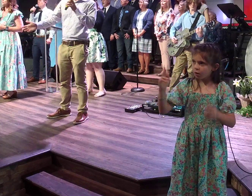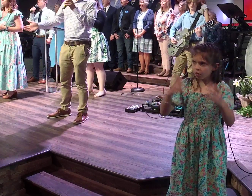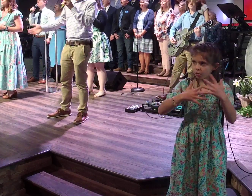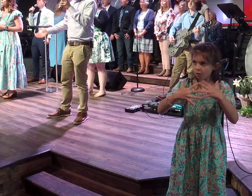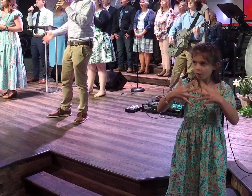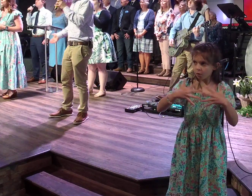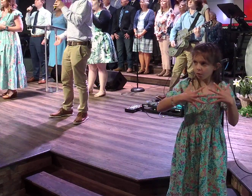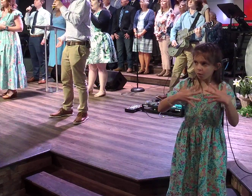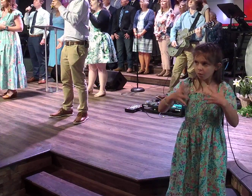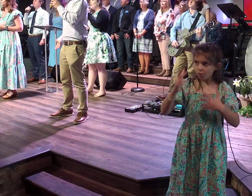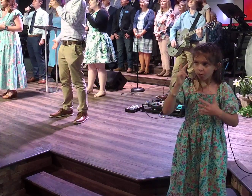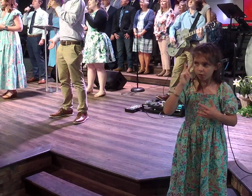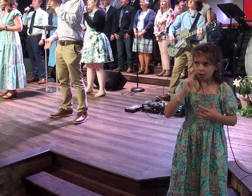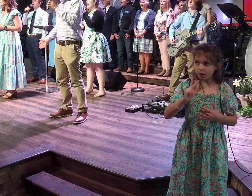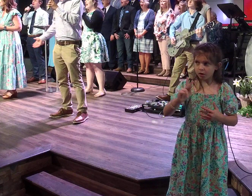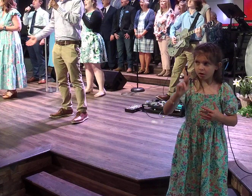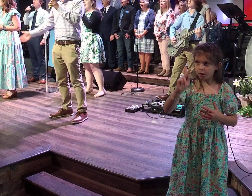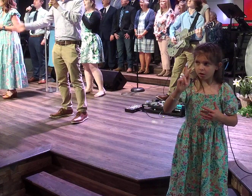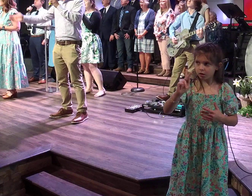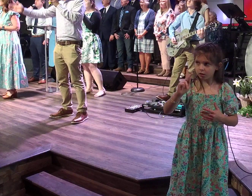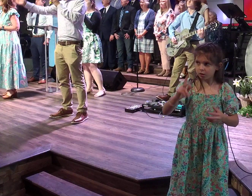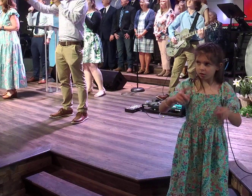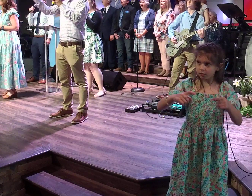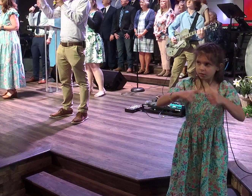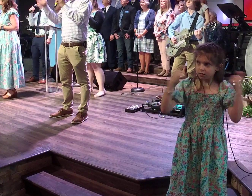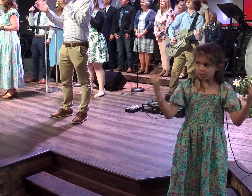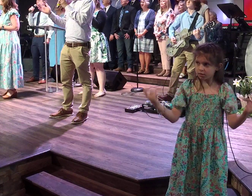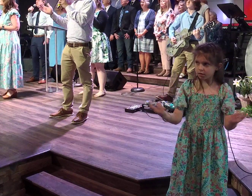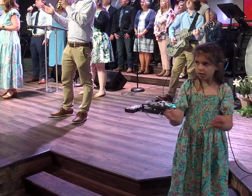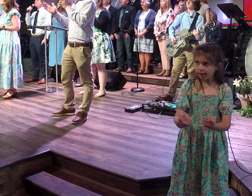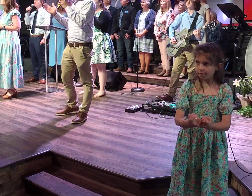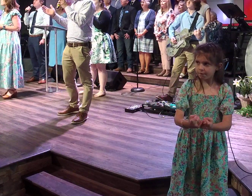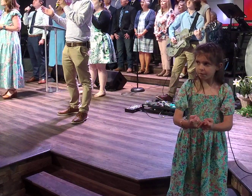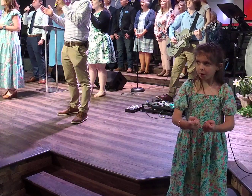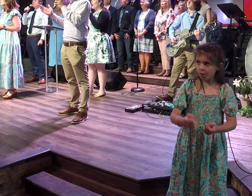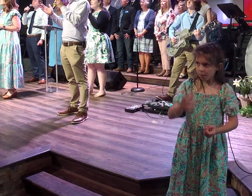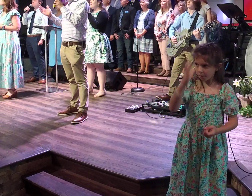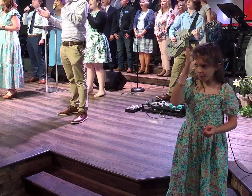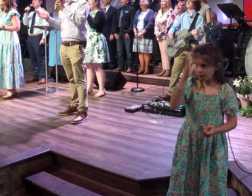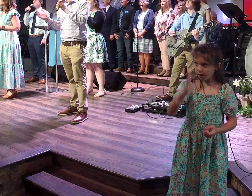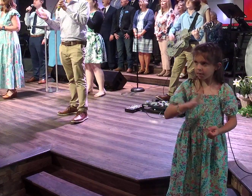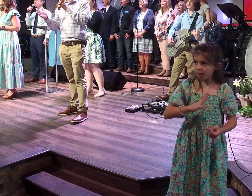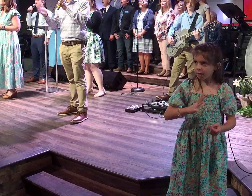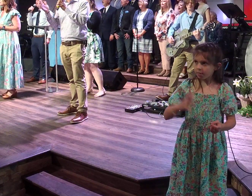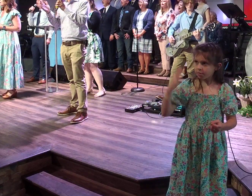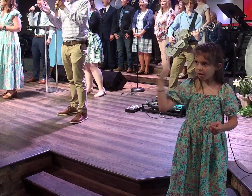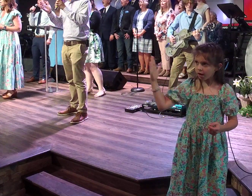Oh,